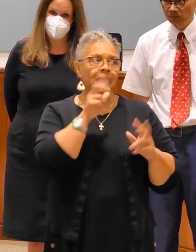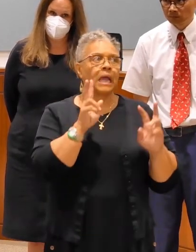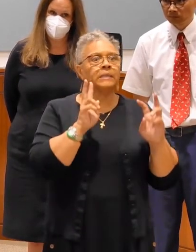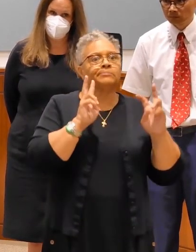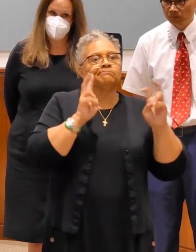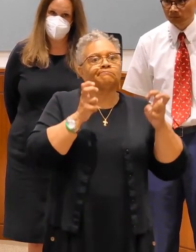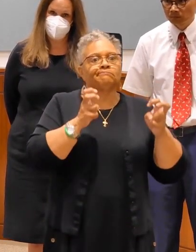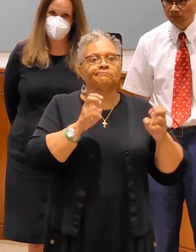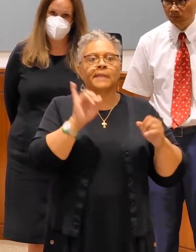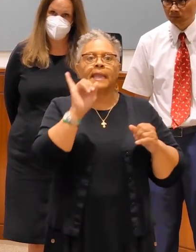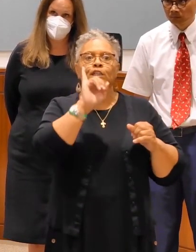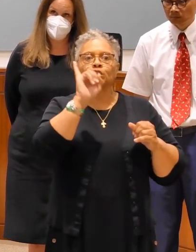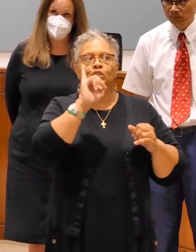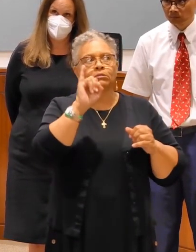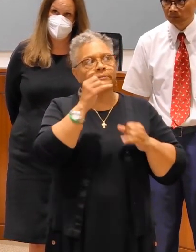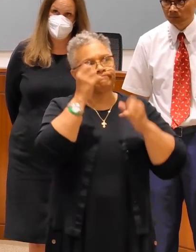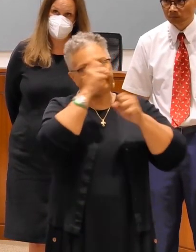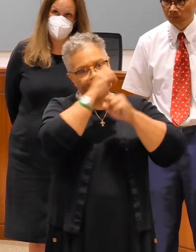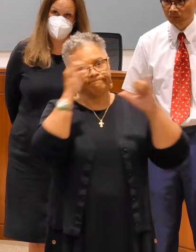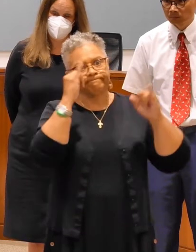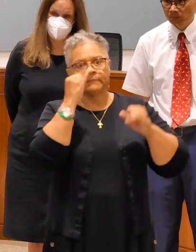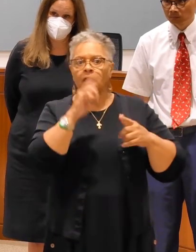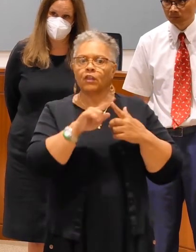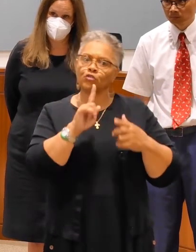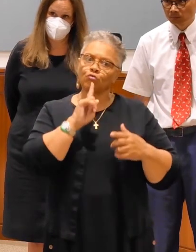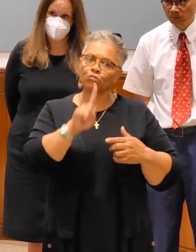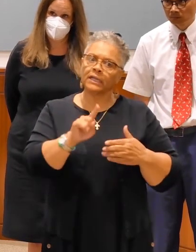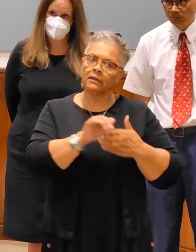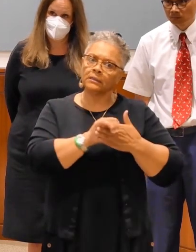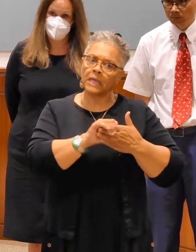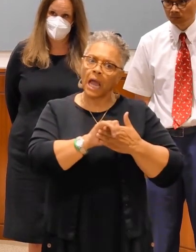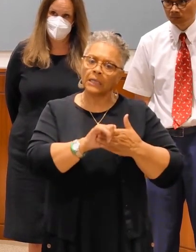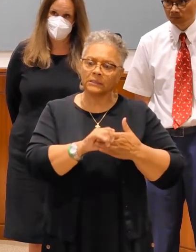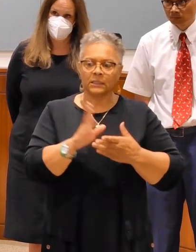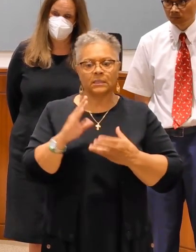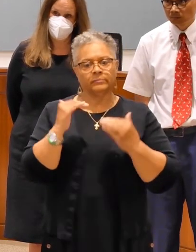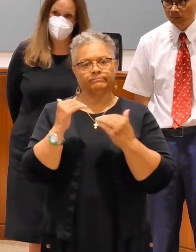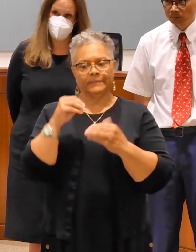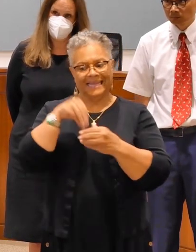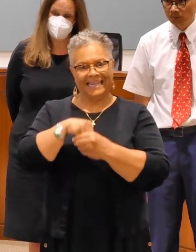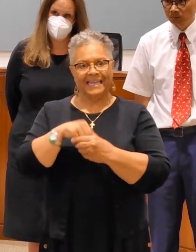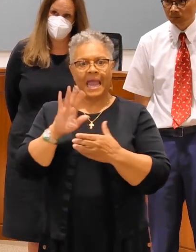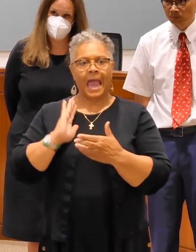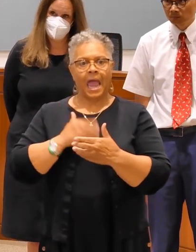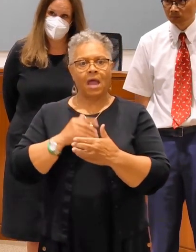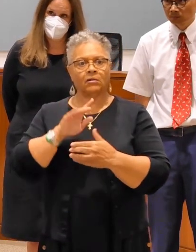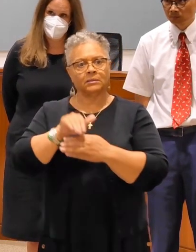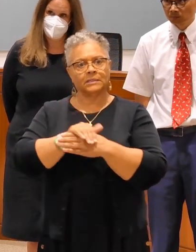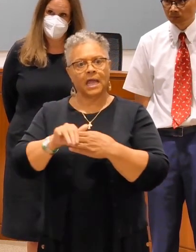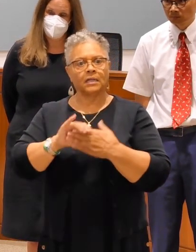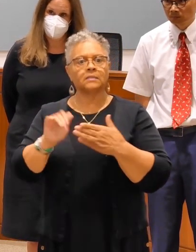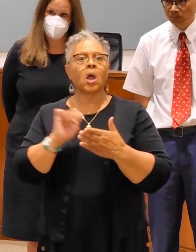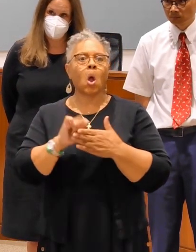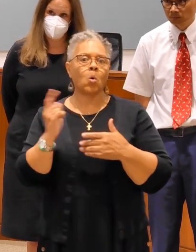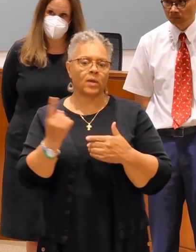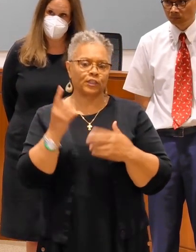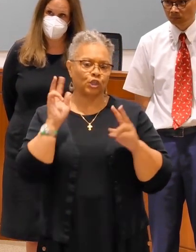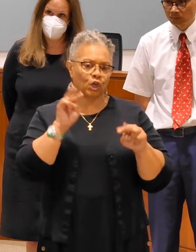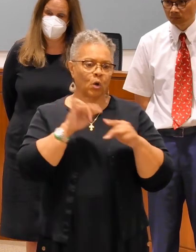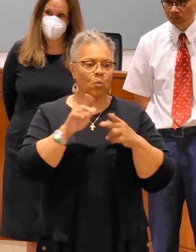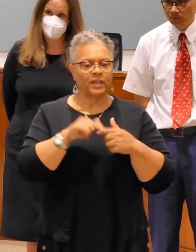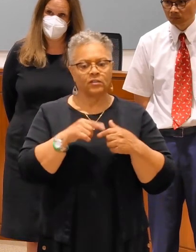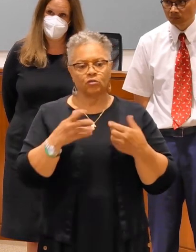in the abstract imaginary way. Those are real dollars contained within our budget, and we're always looking for ways to provide savings,